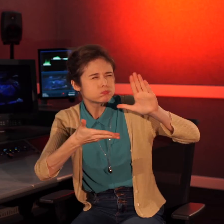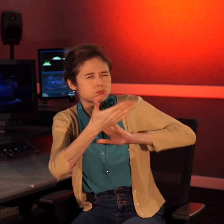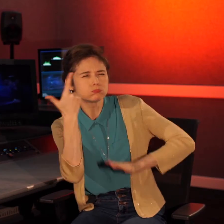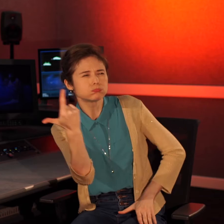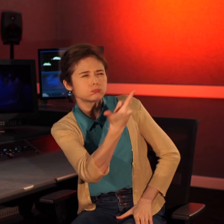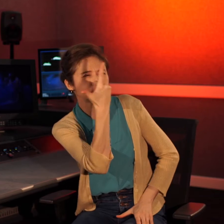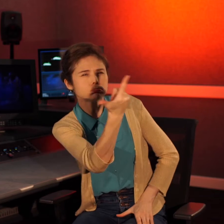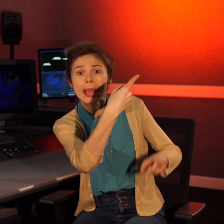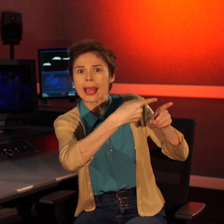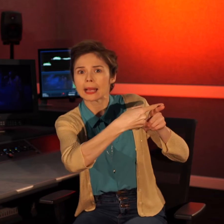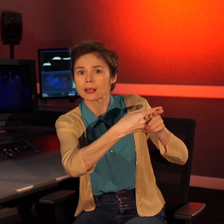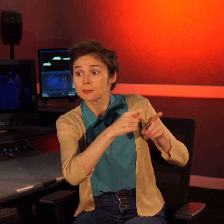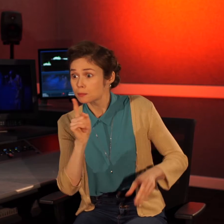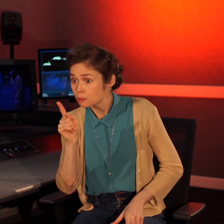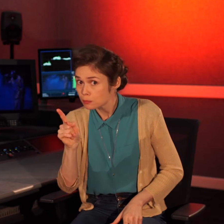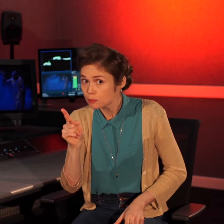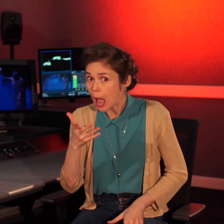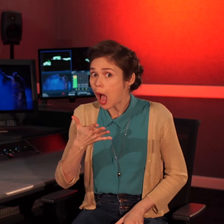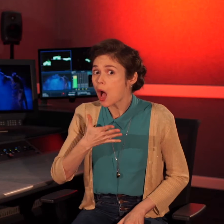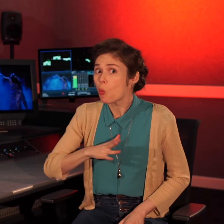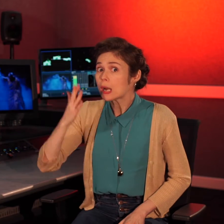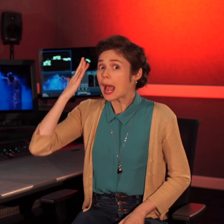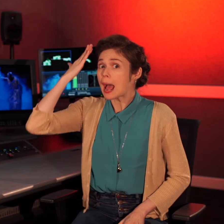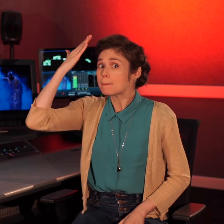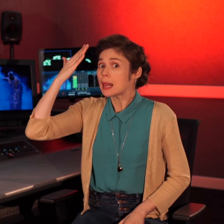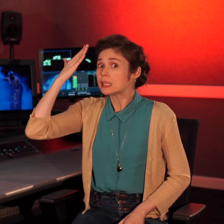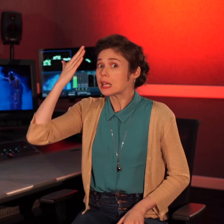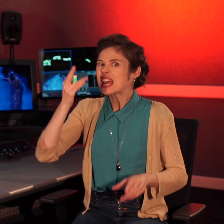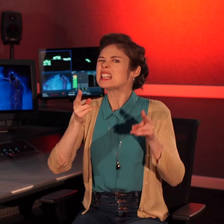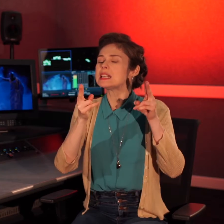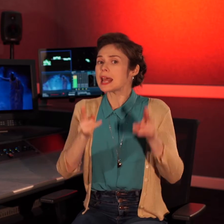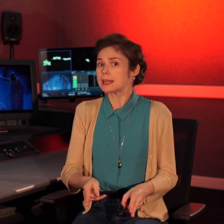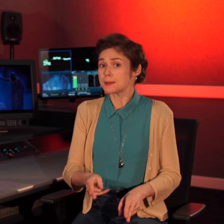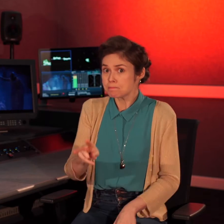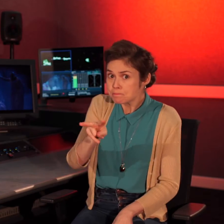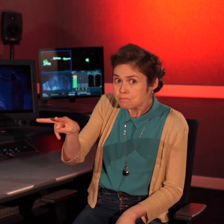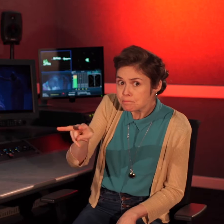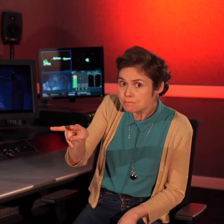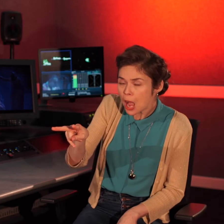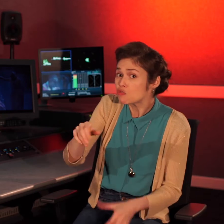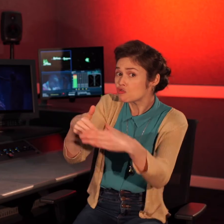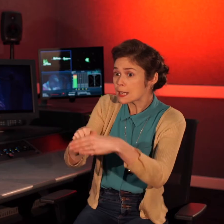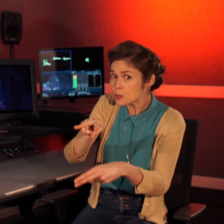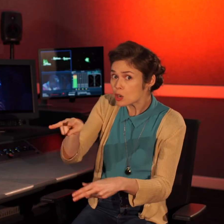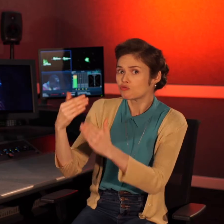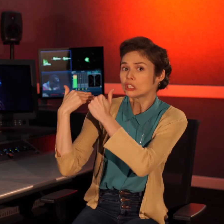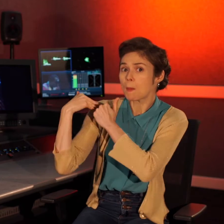These friends are told to make sure that Hamlet dies.